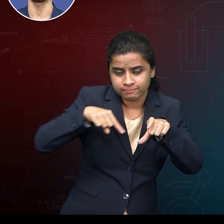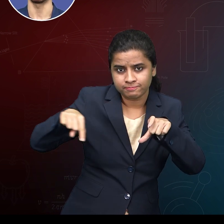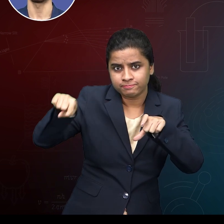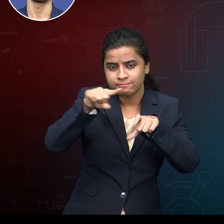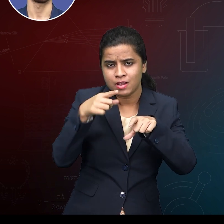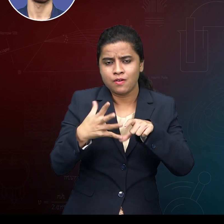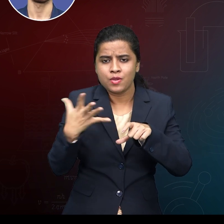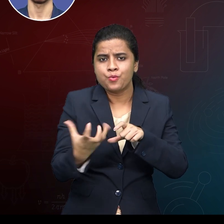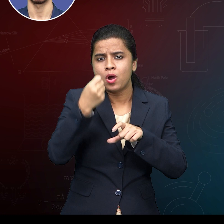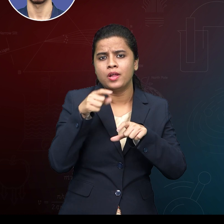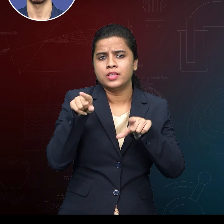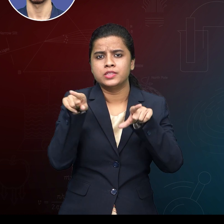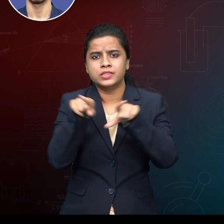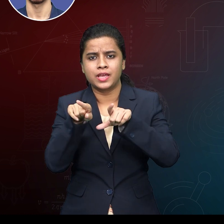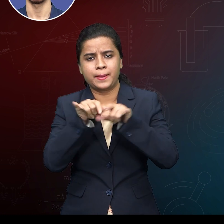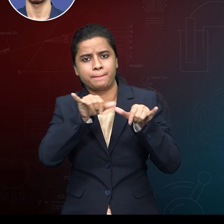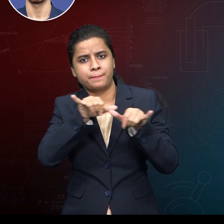to be similar.